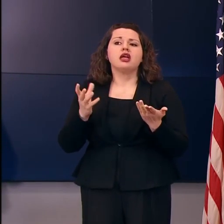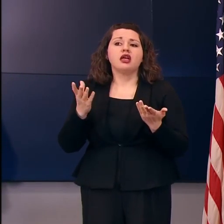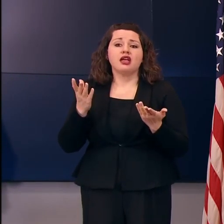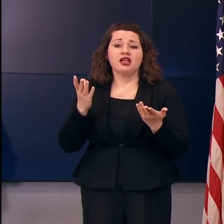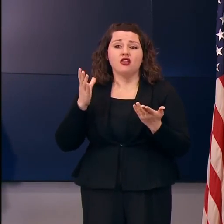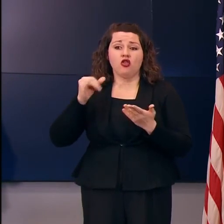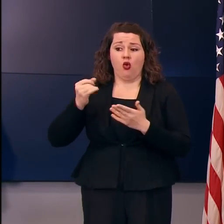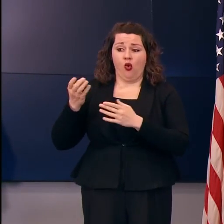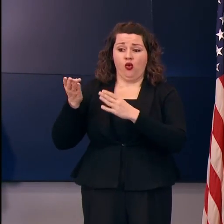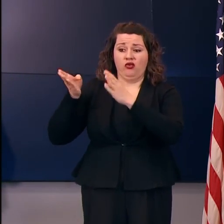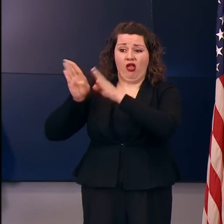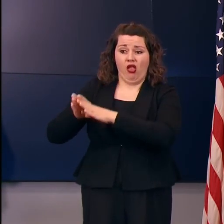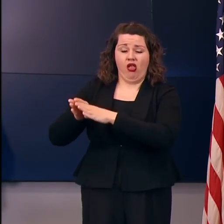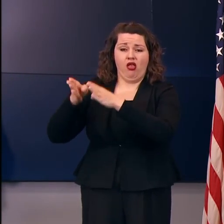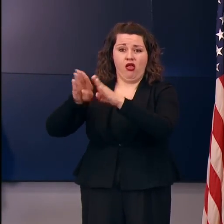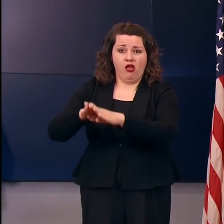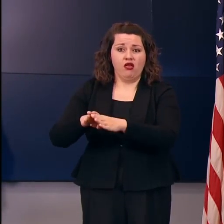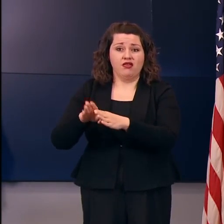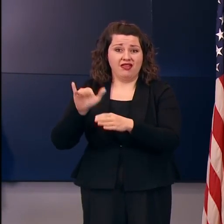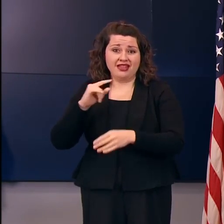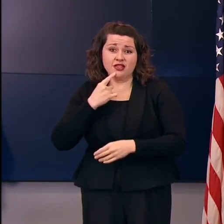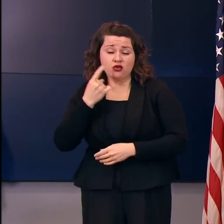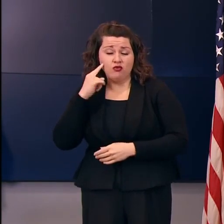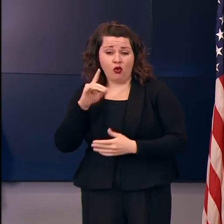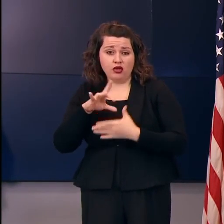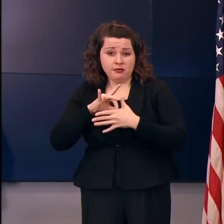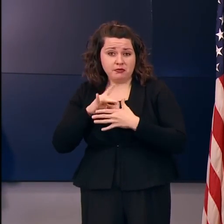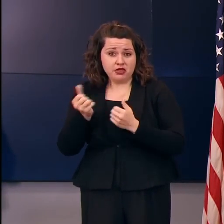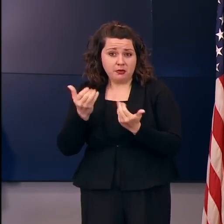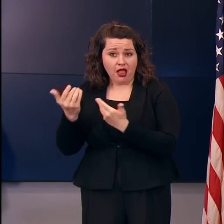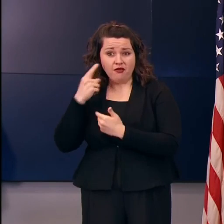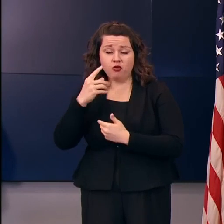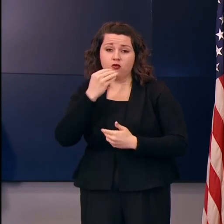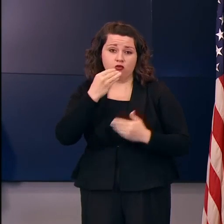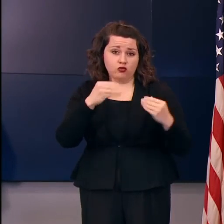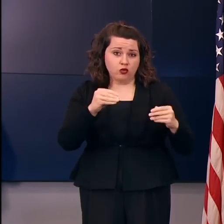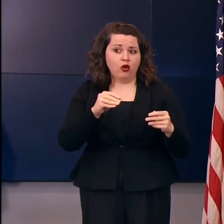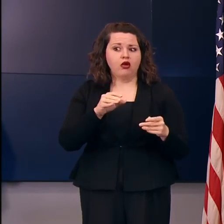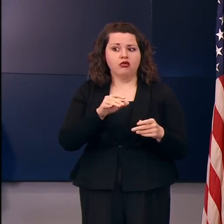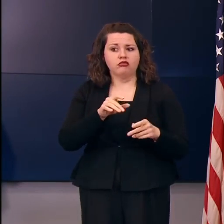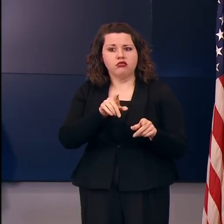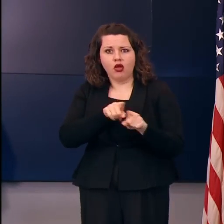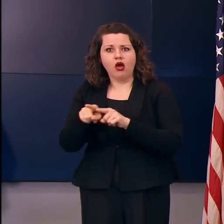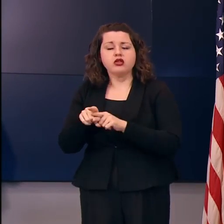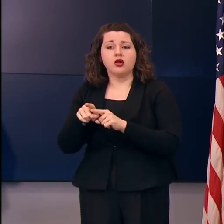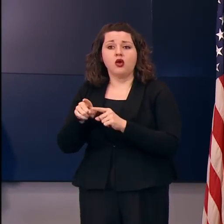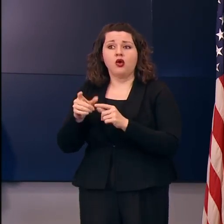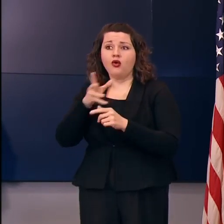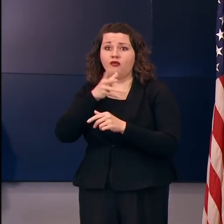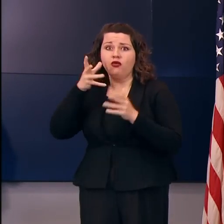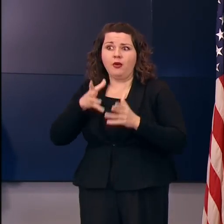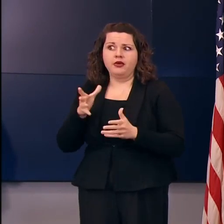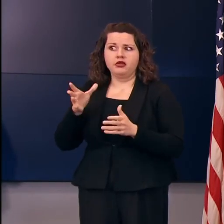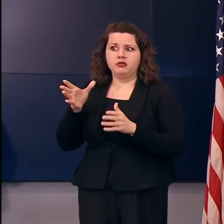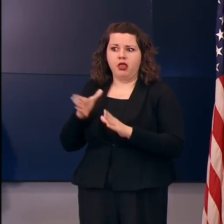these shutdowns be, either for the meat supply at grocery stores, but also for farmers planning to deliver livestock to these Well, locations?